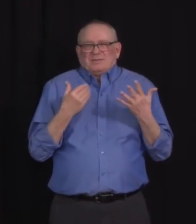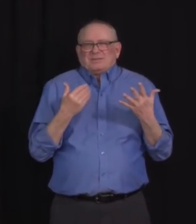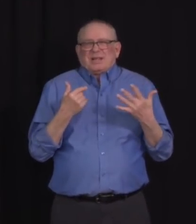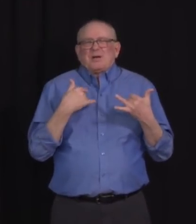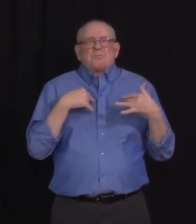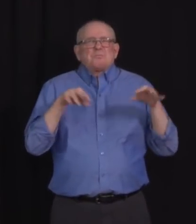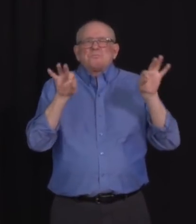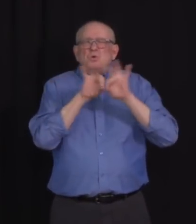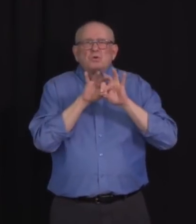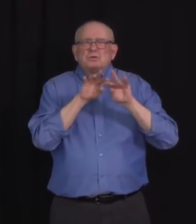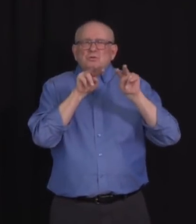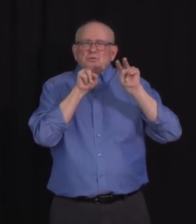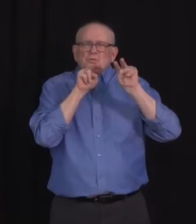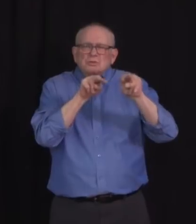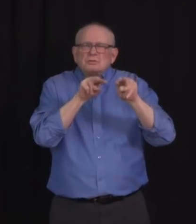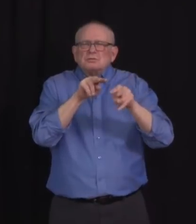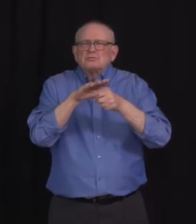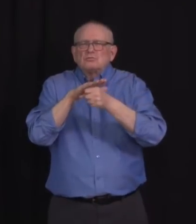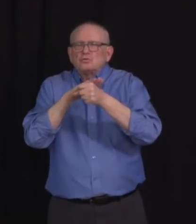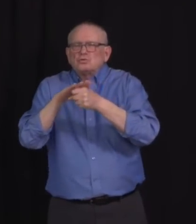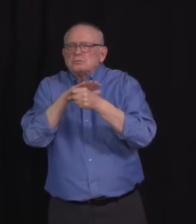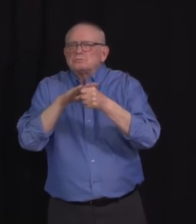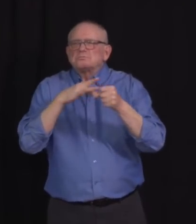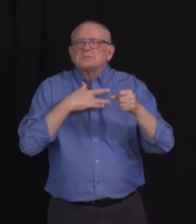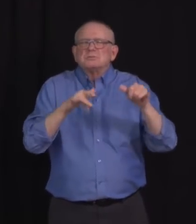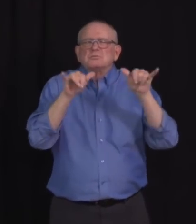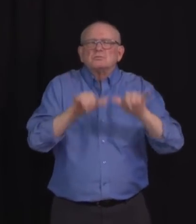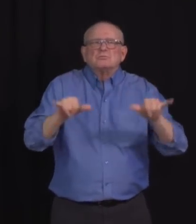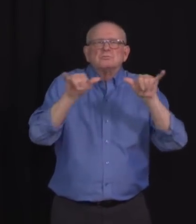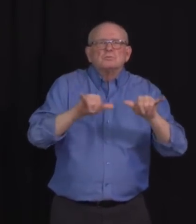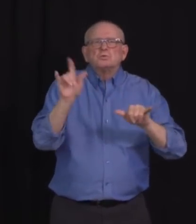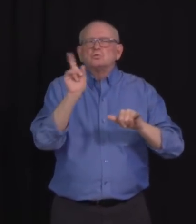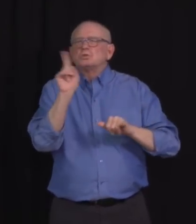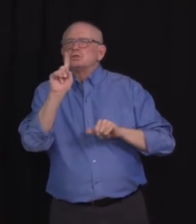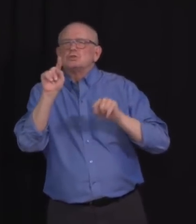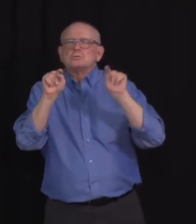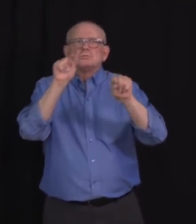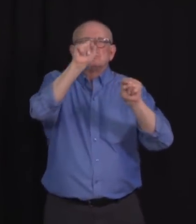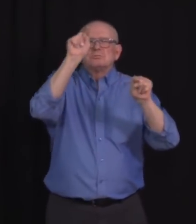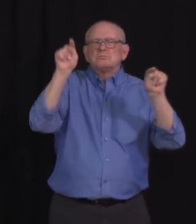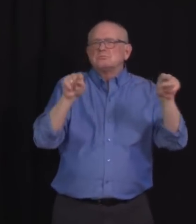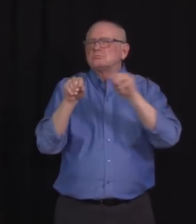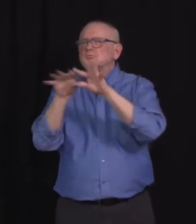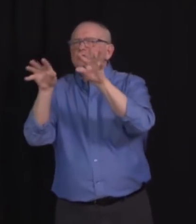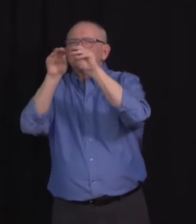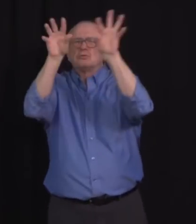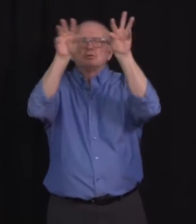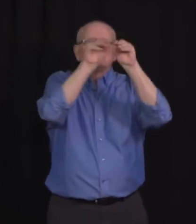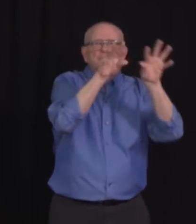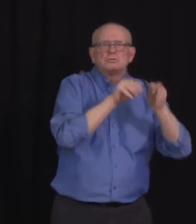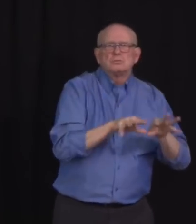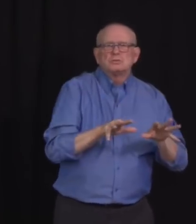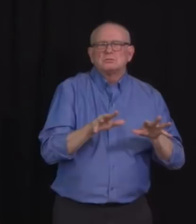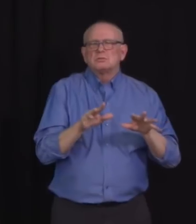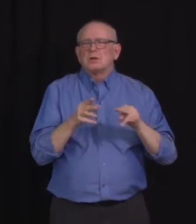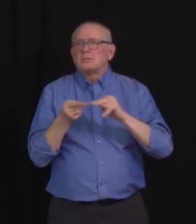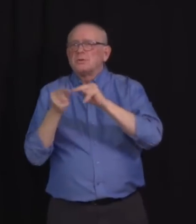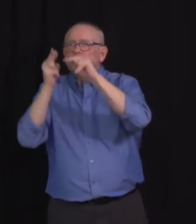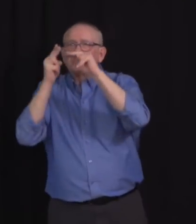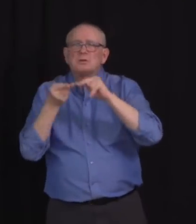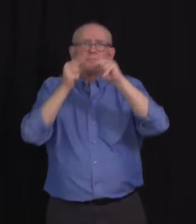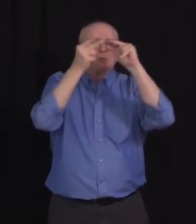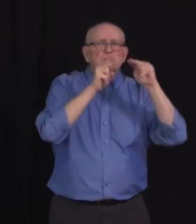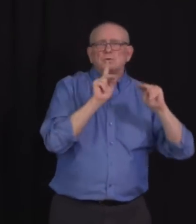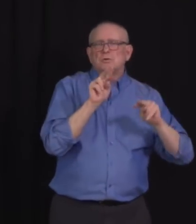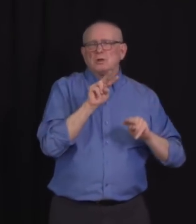those regional trends to see where the cases are, variant cases in particular, are rising more so than in other